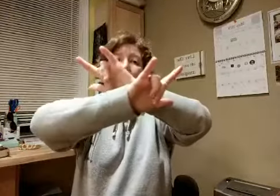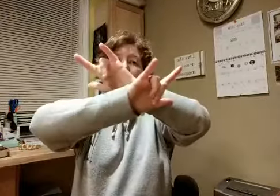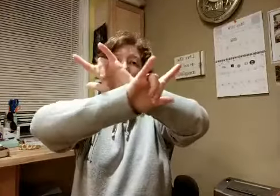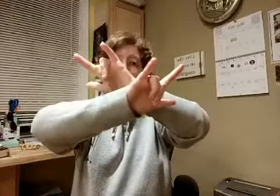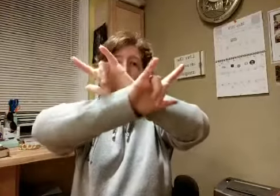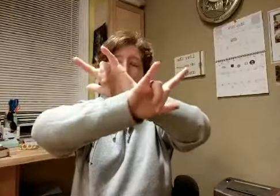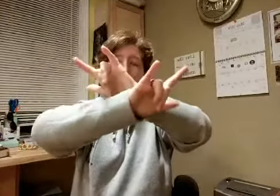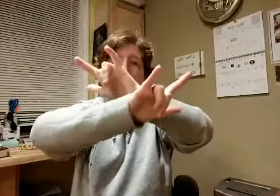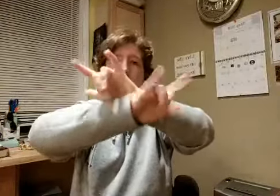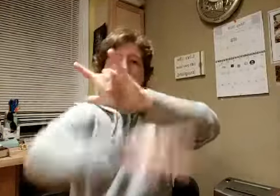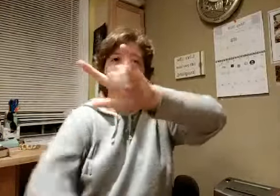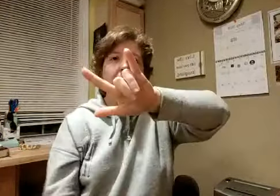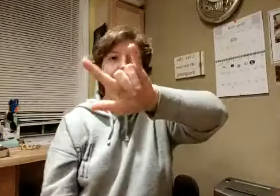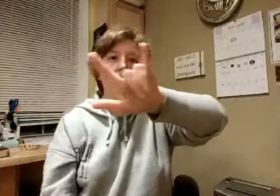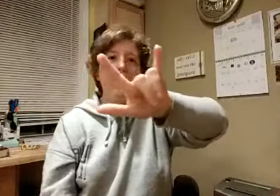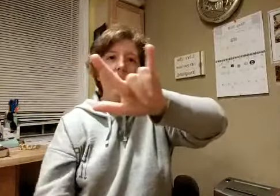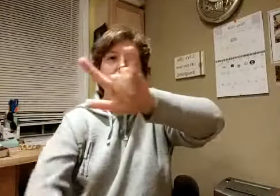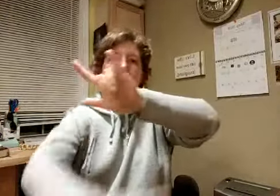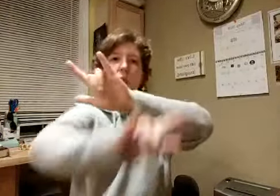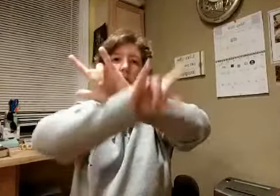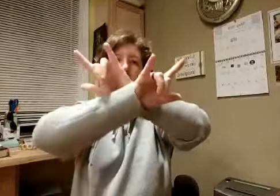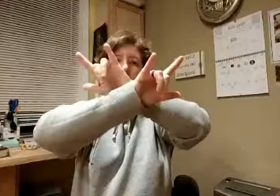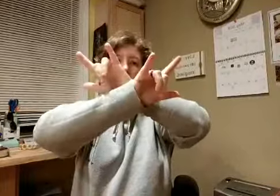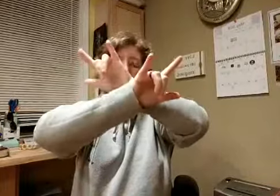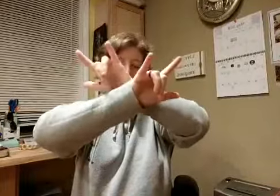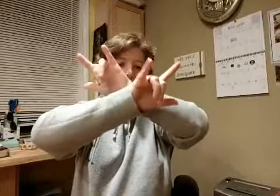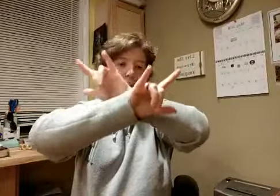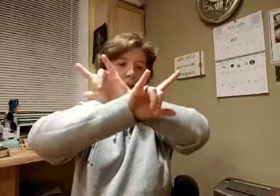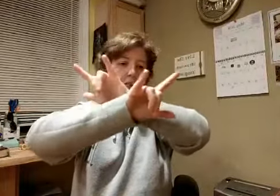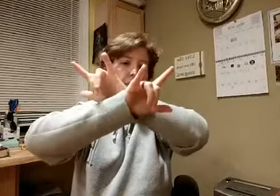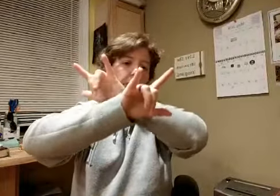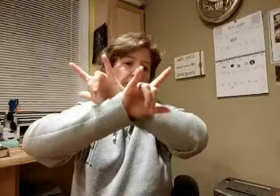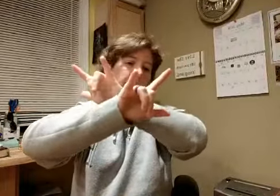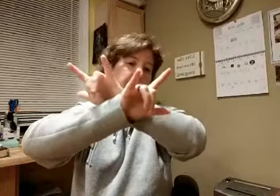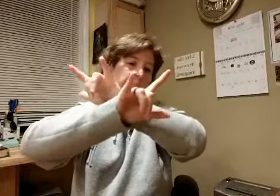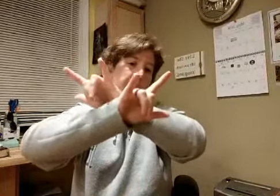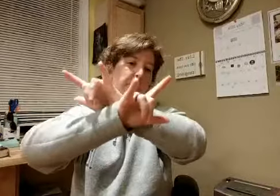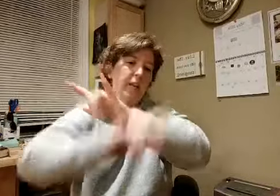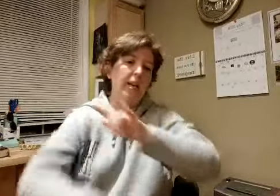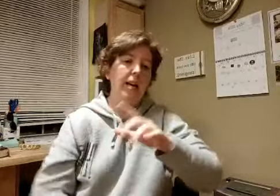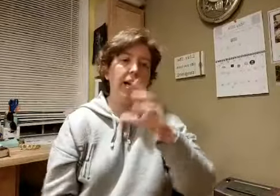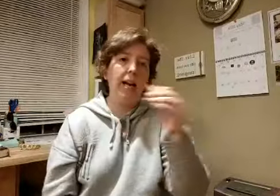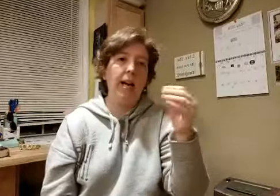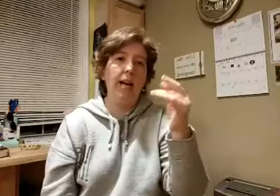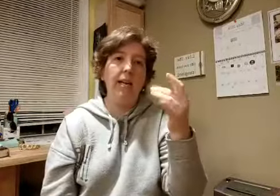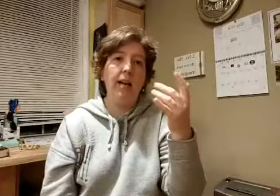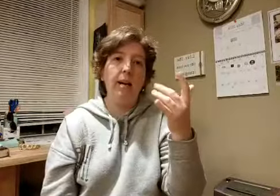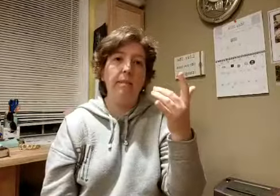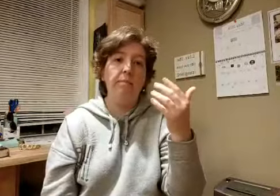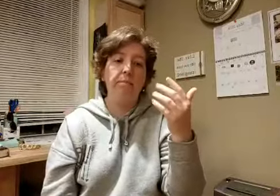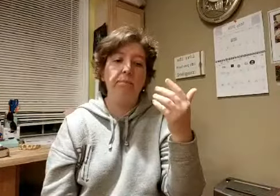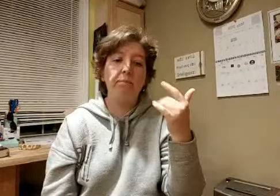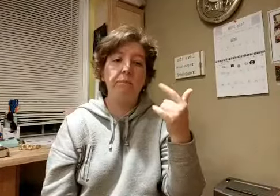Superdeafy, the I Love Yous cross Superdeafy. And